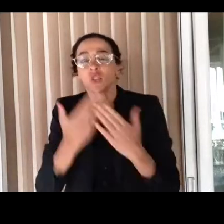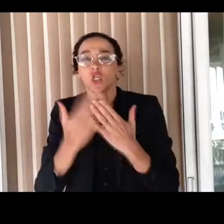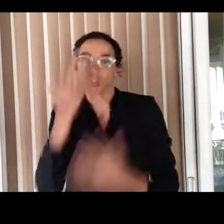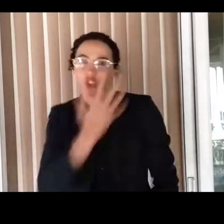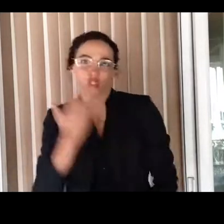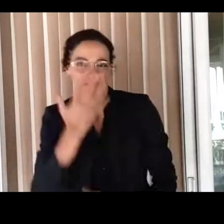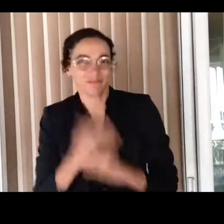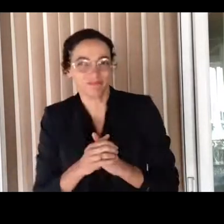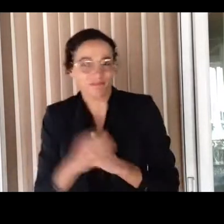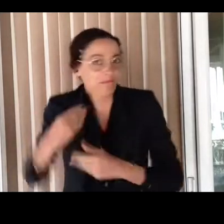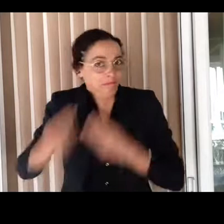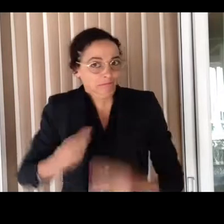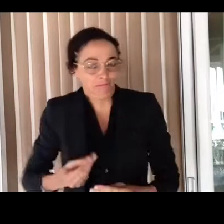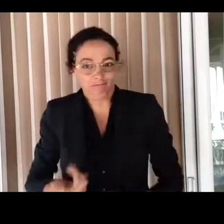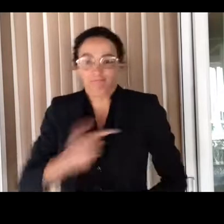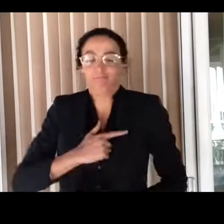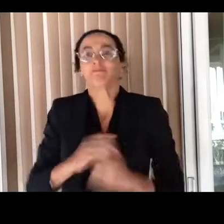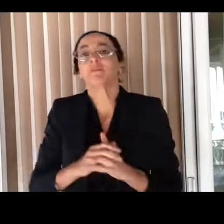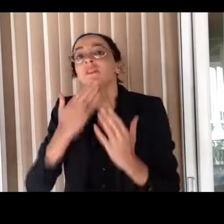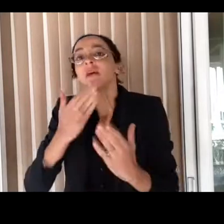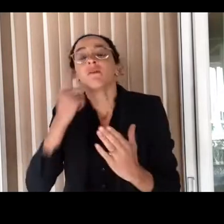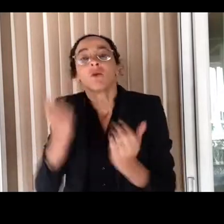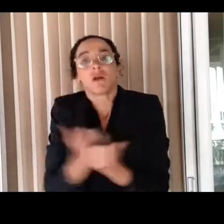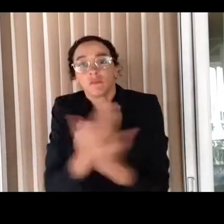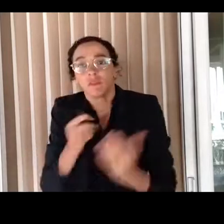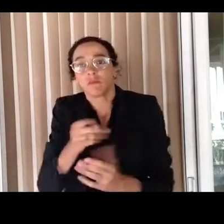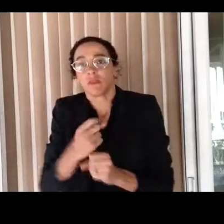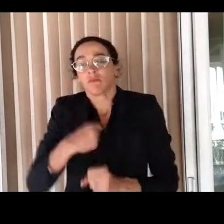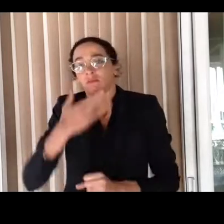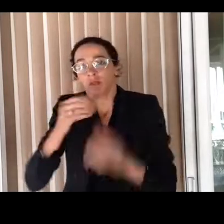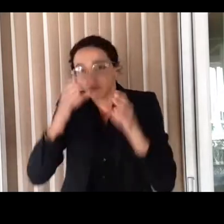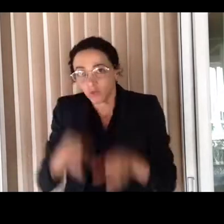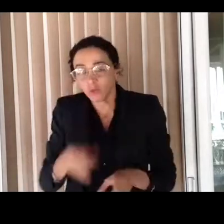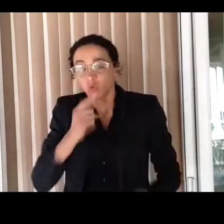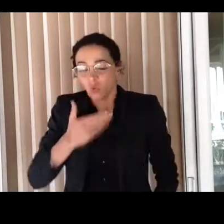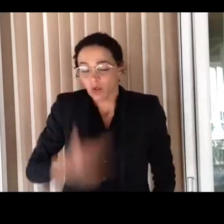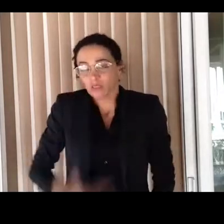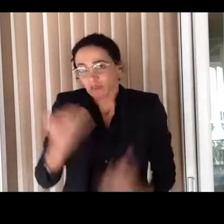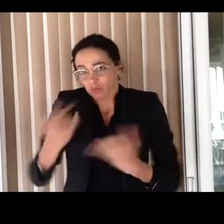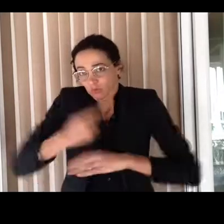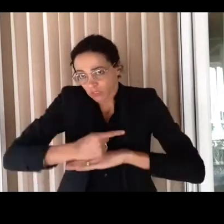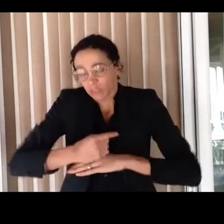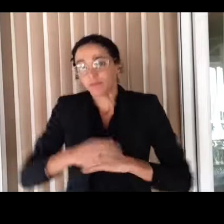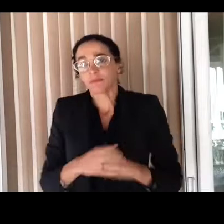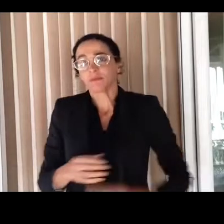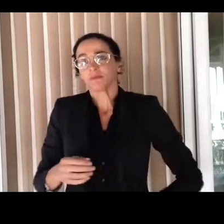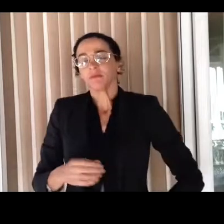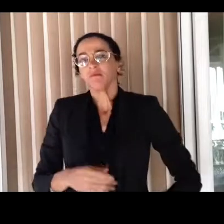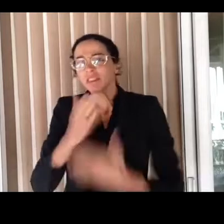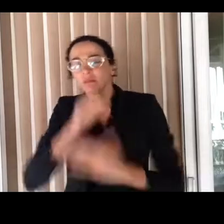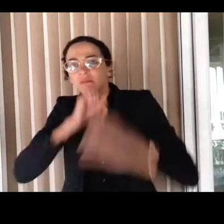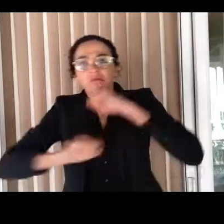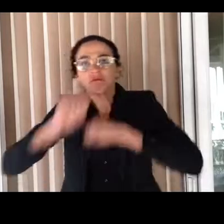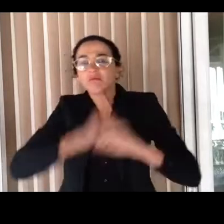everything. You've made me a better person. You've made me who I am today. And some of the adversity you went through growing